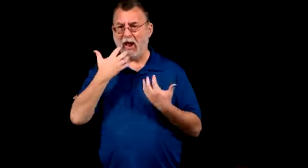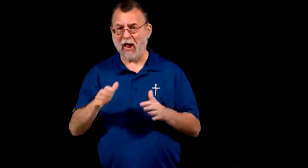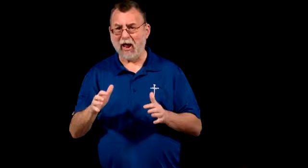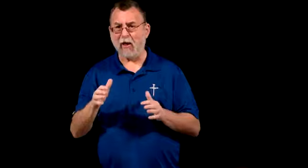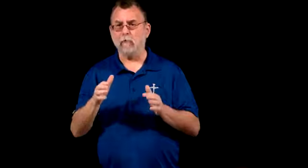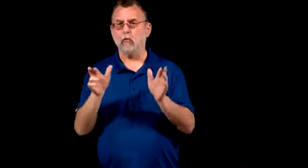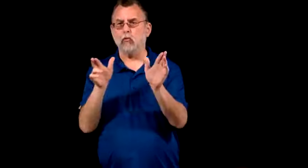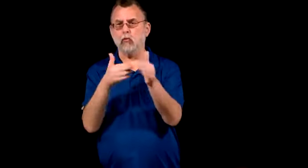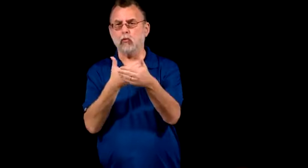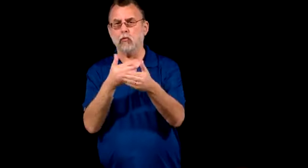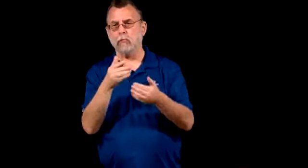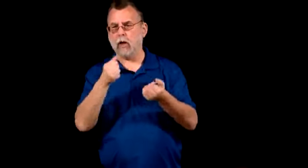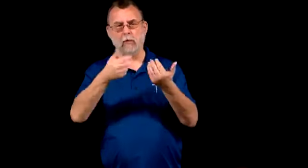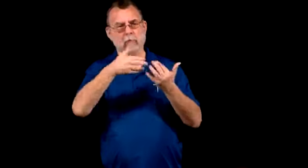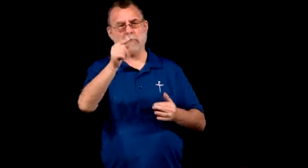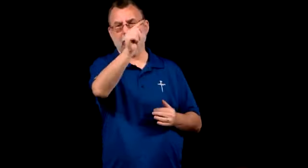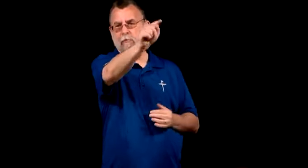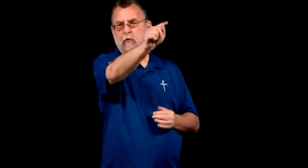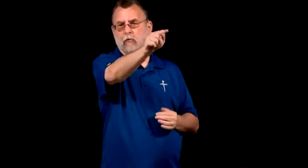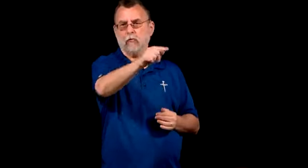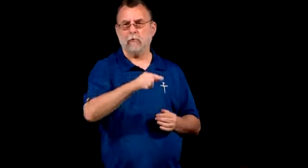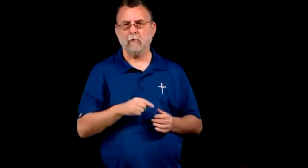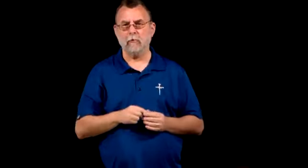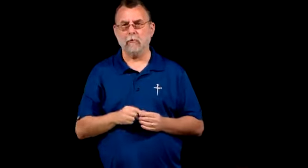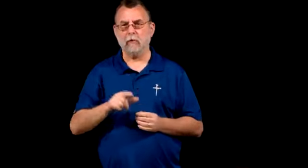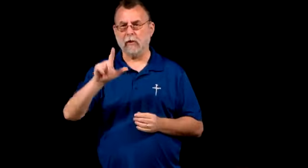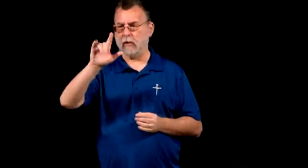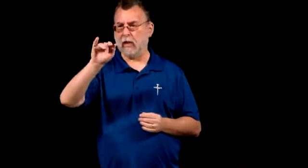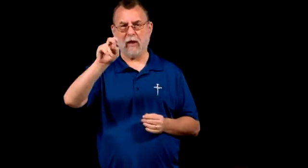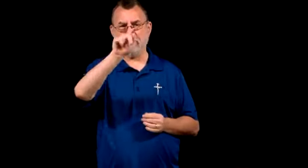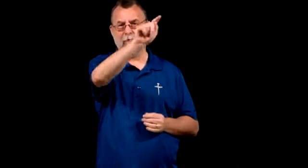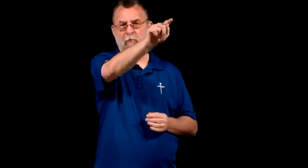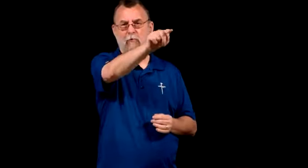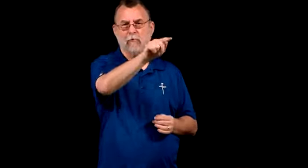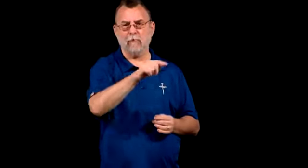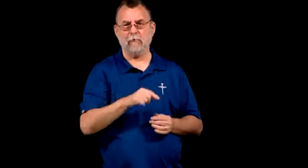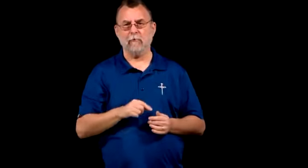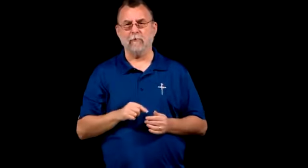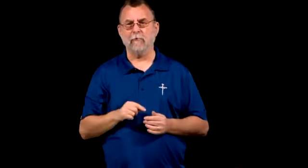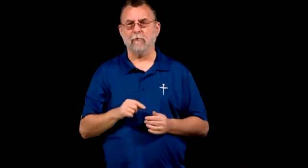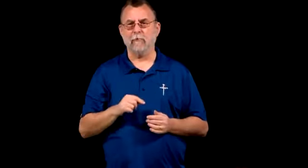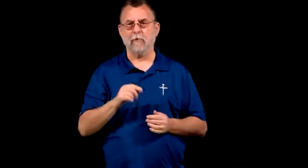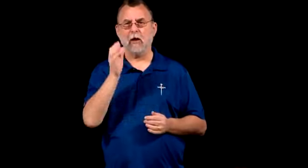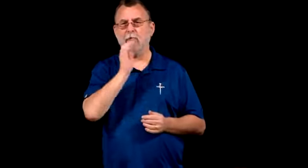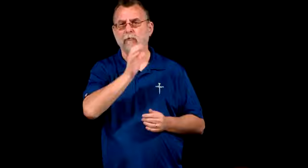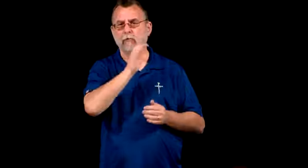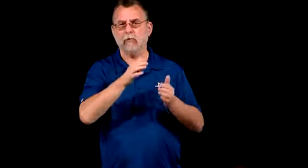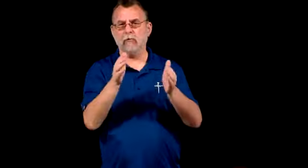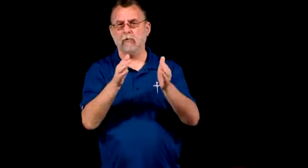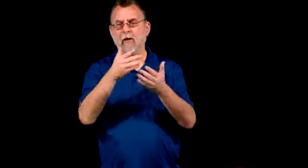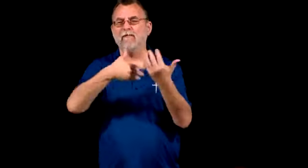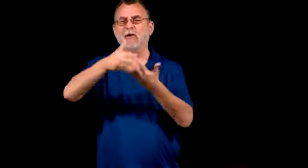Okay, so if anybody in this room is feeling hot or if you're not able to stay in this room, we do have overflow seating